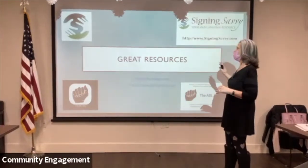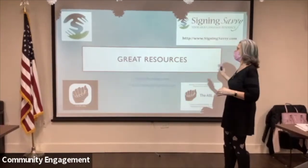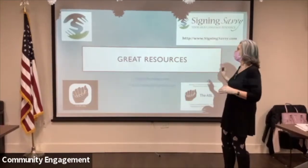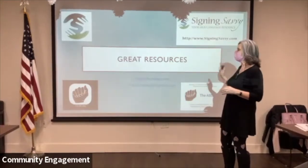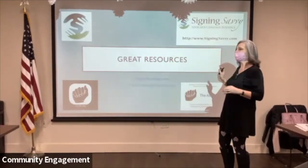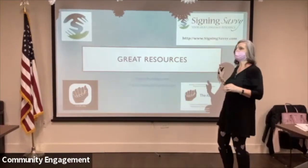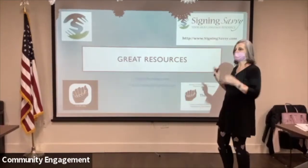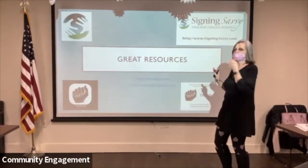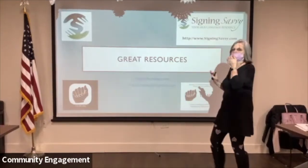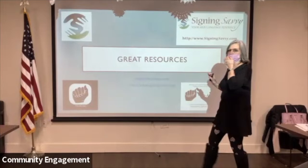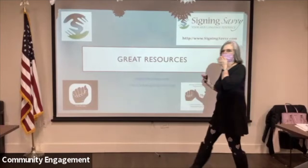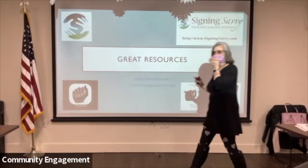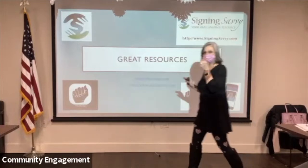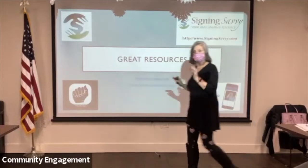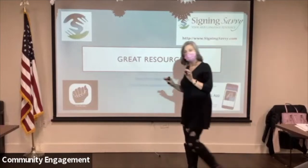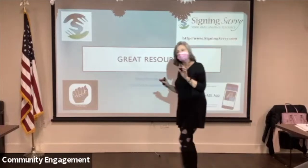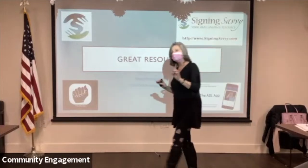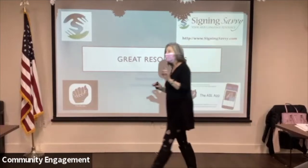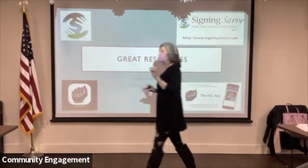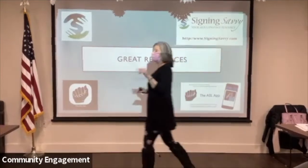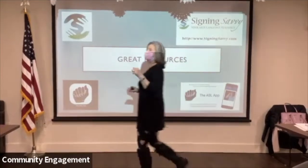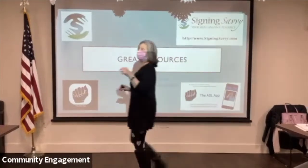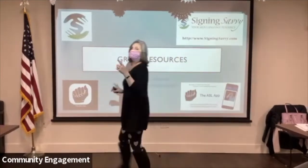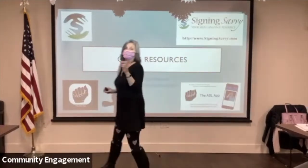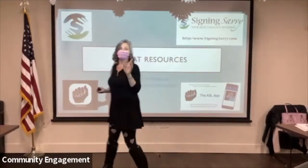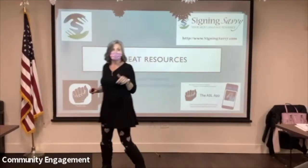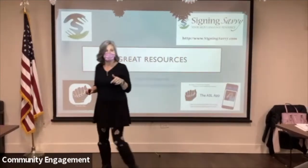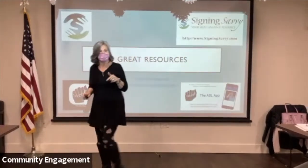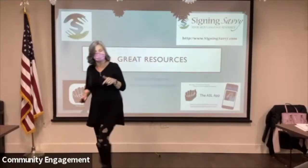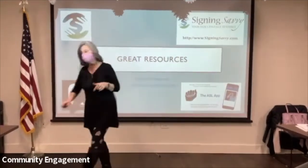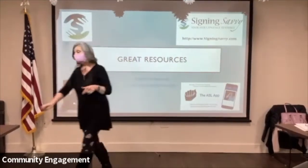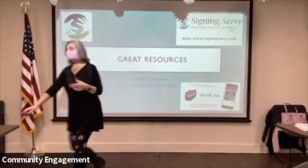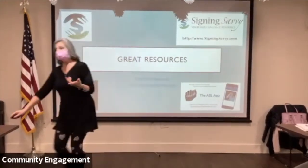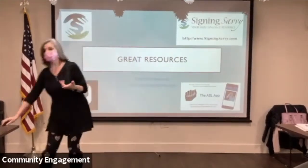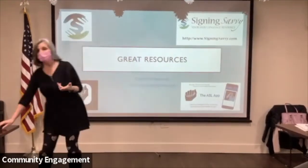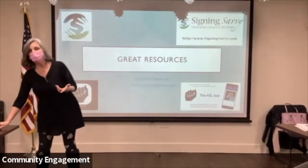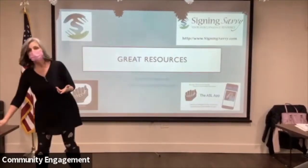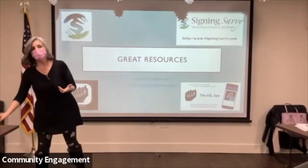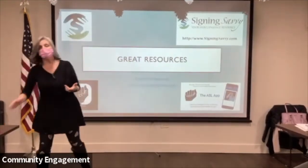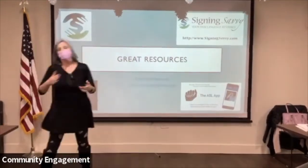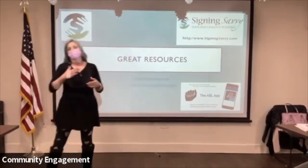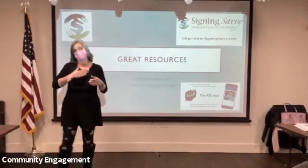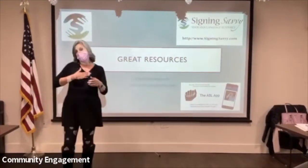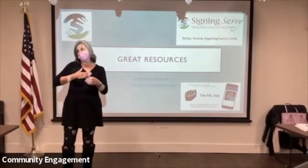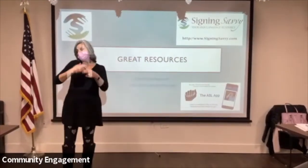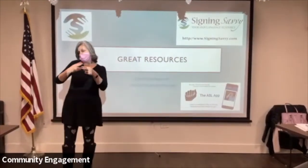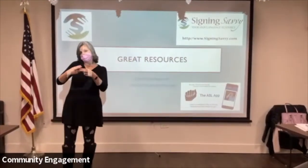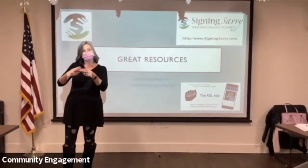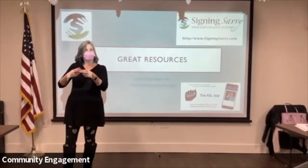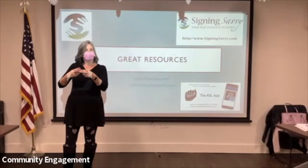you some really, really great resources that you can use when you leave here. Of course, I want you to know the signs for my name, and I'm going to